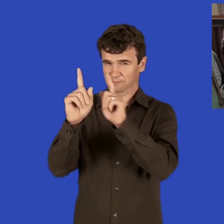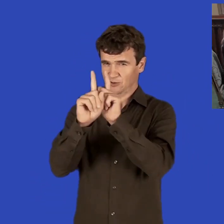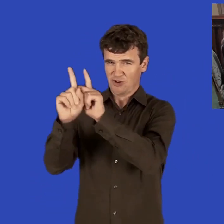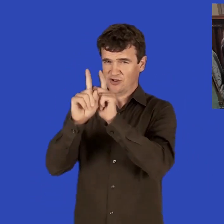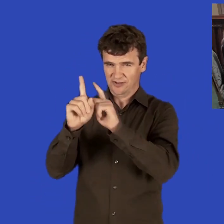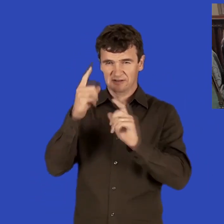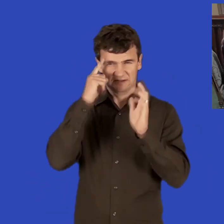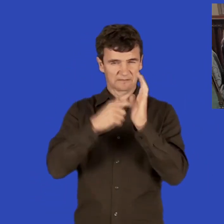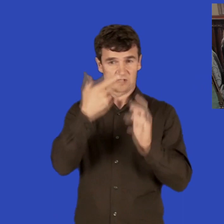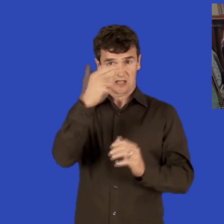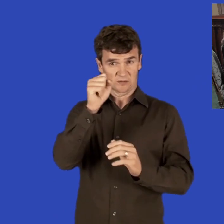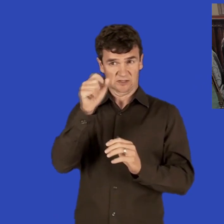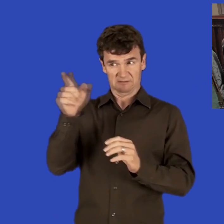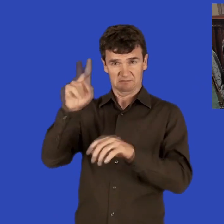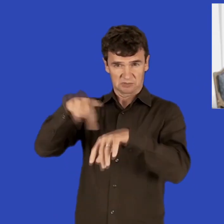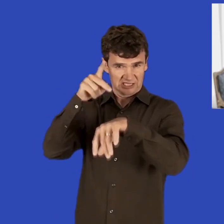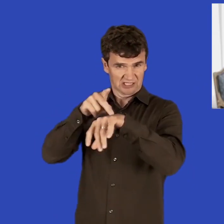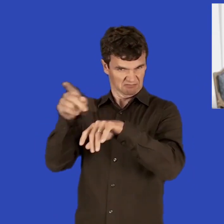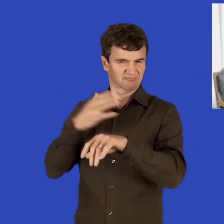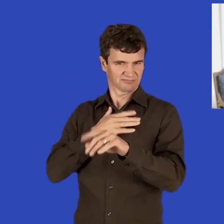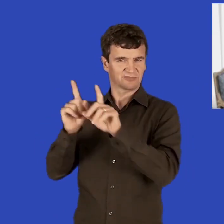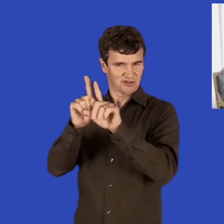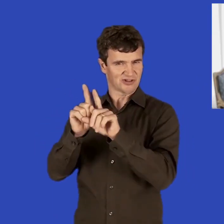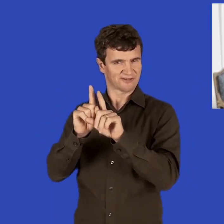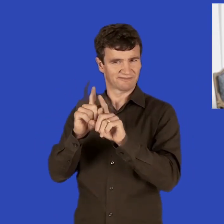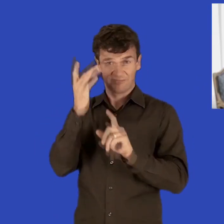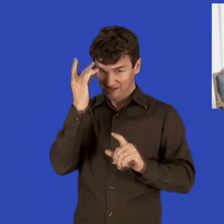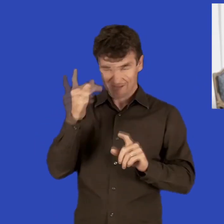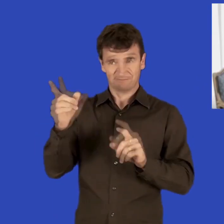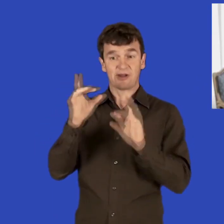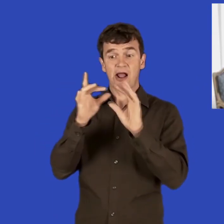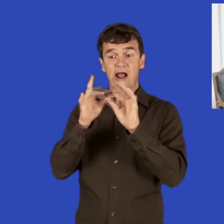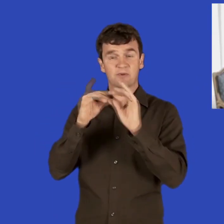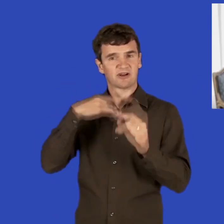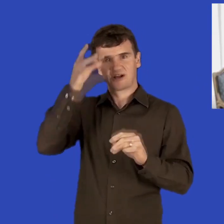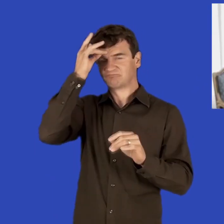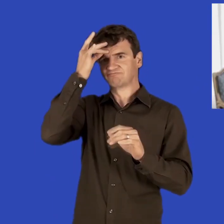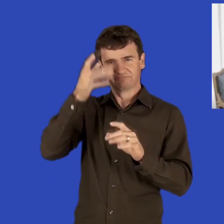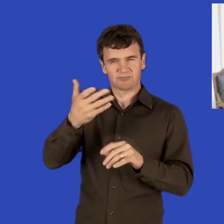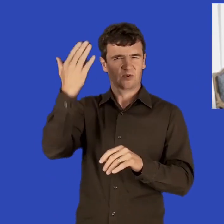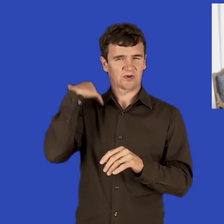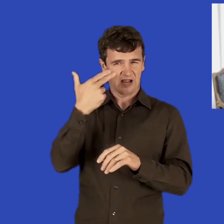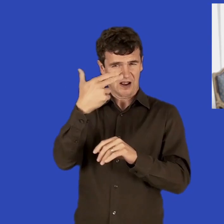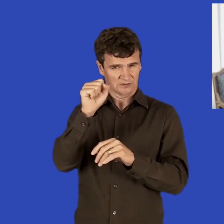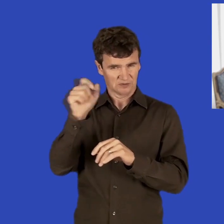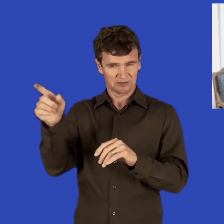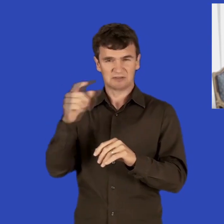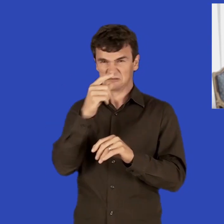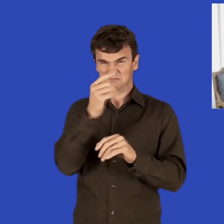very fortunate. I had a series of mentors. My high school principal was quite a mentor, just for one